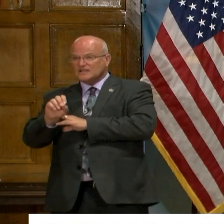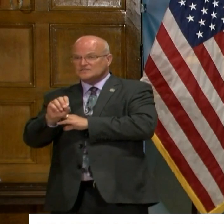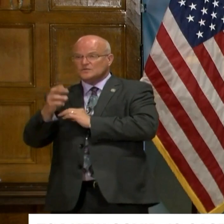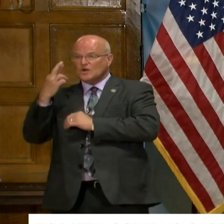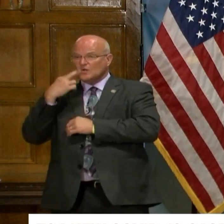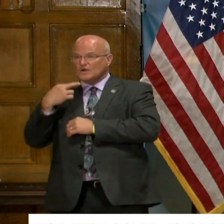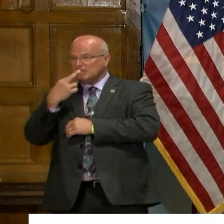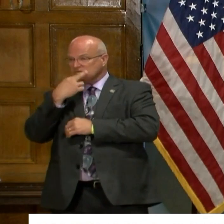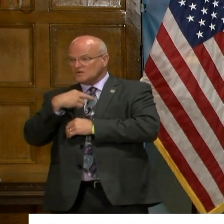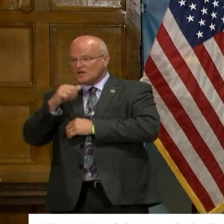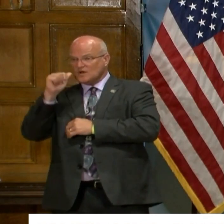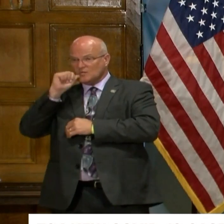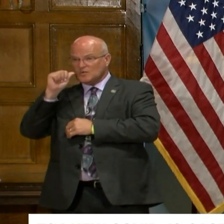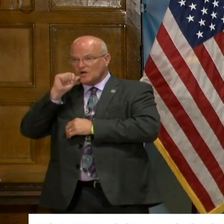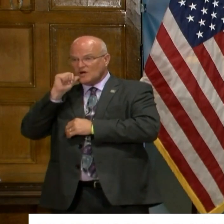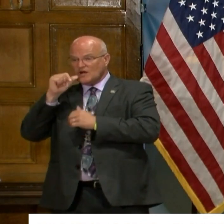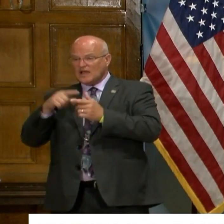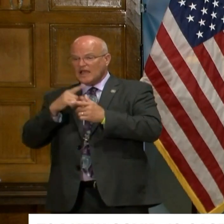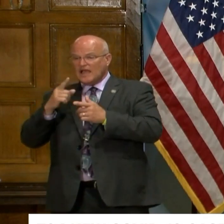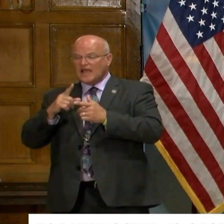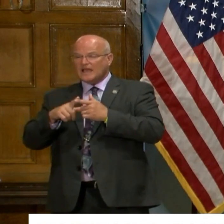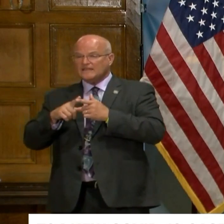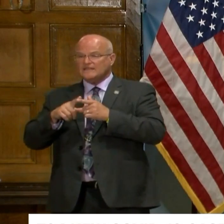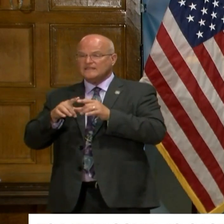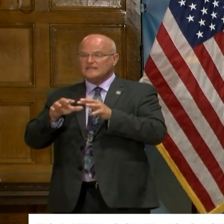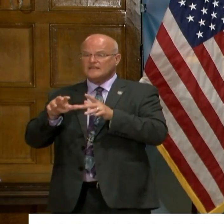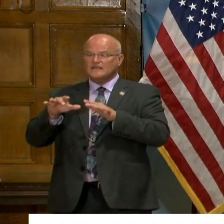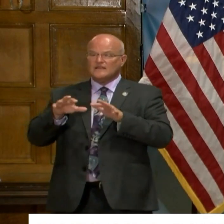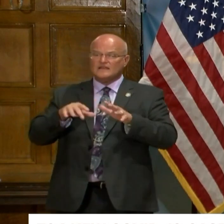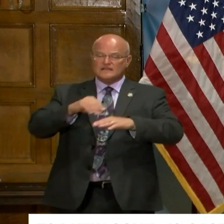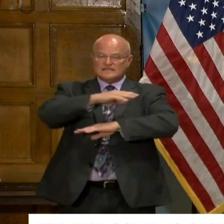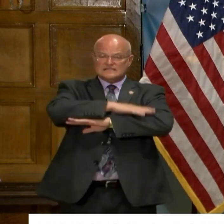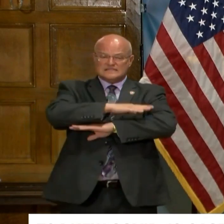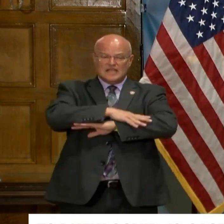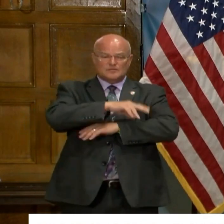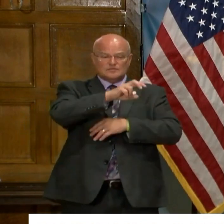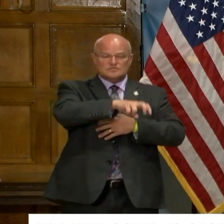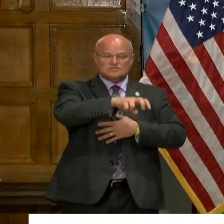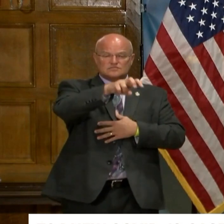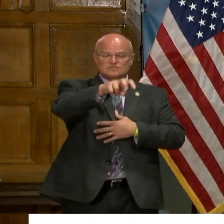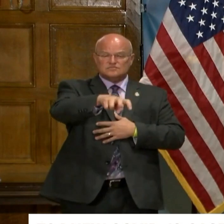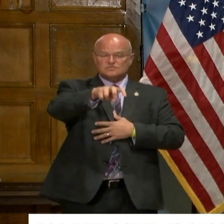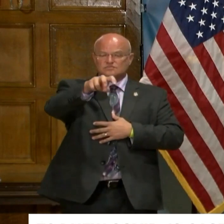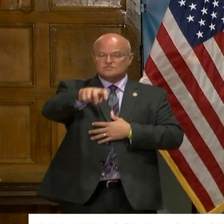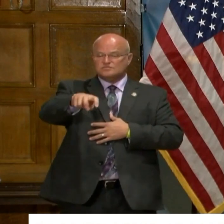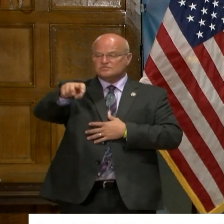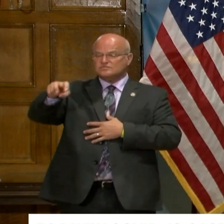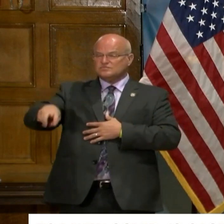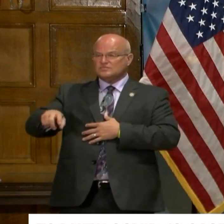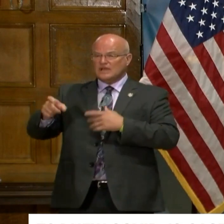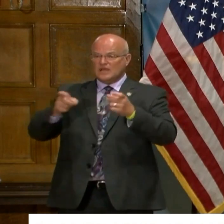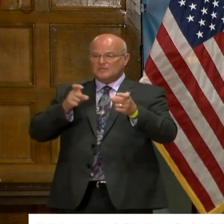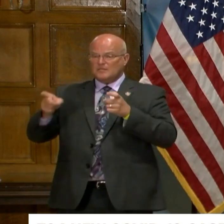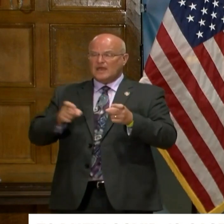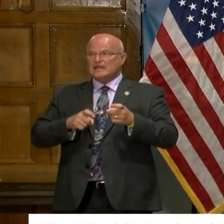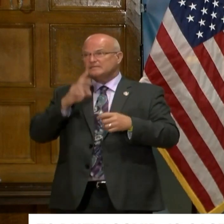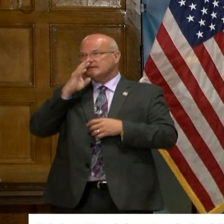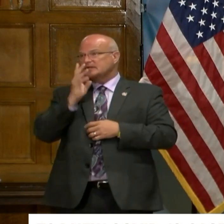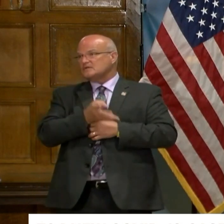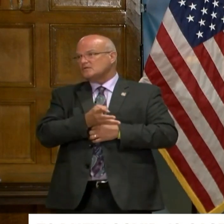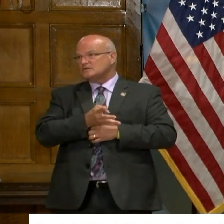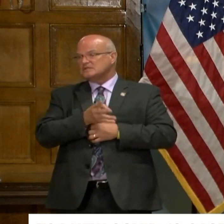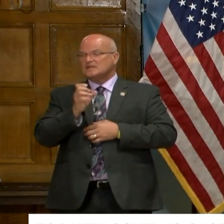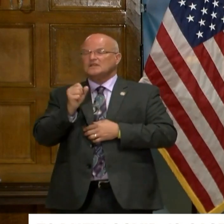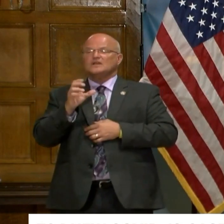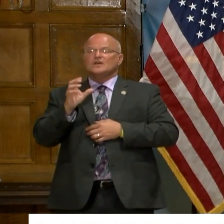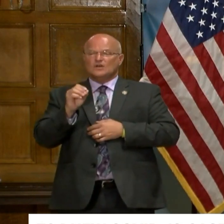a restaurant or bar, and then they will drift and start going from table to table, and the management does not do anything about that.